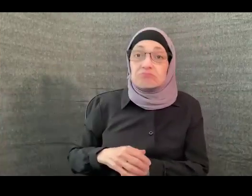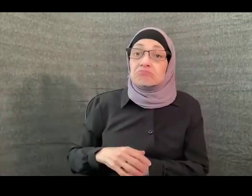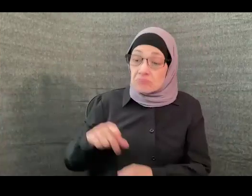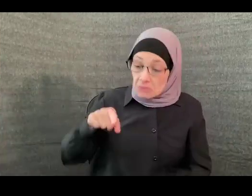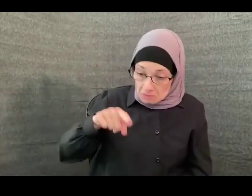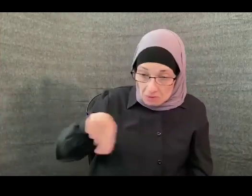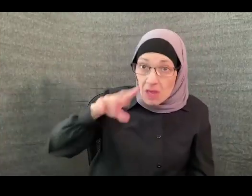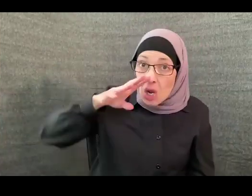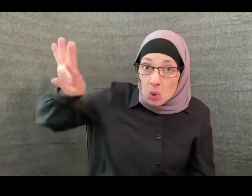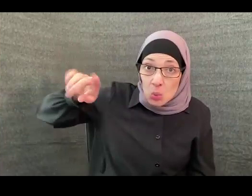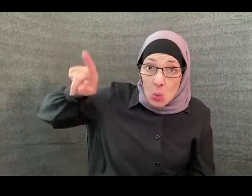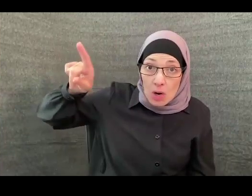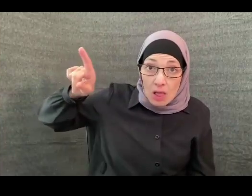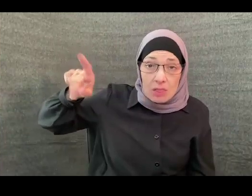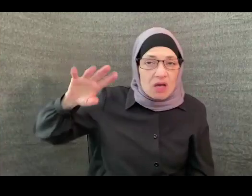as a result.